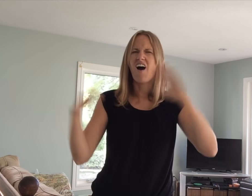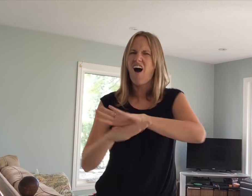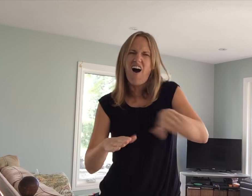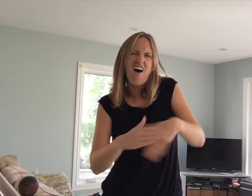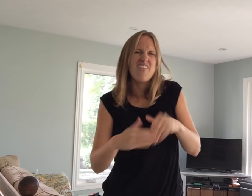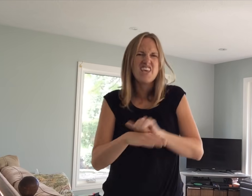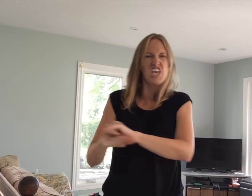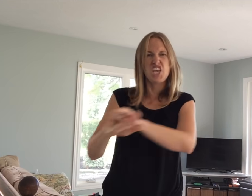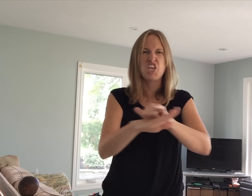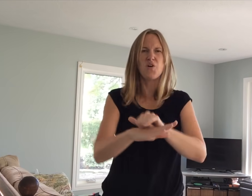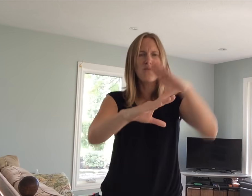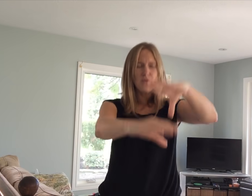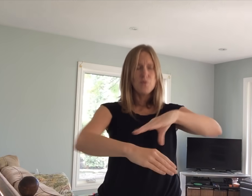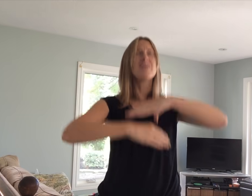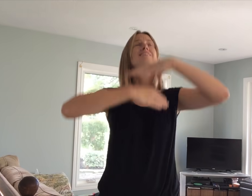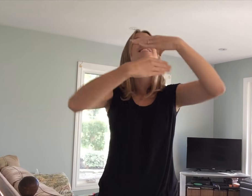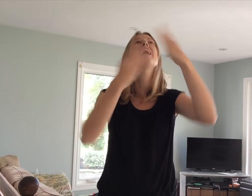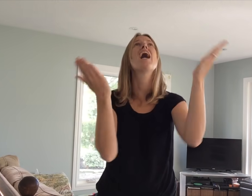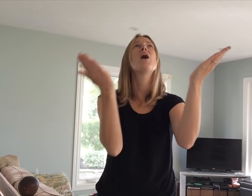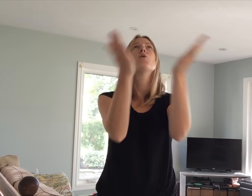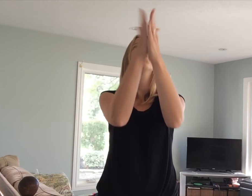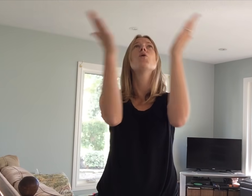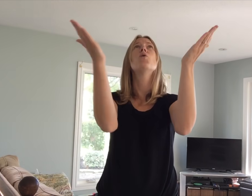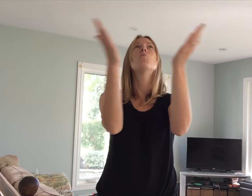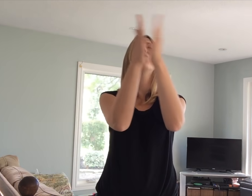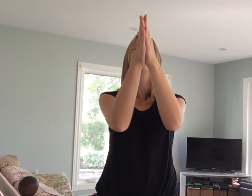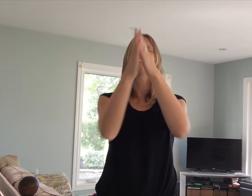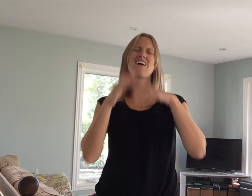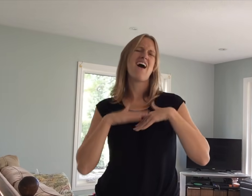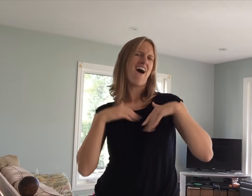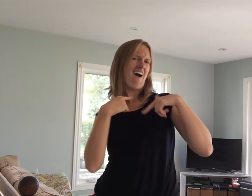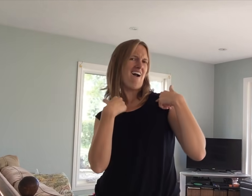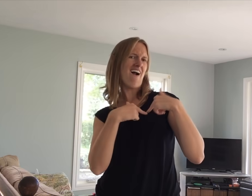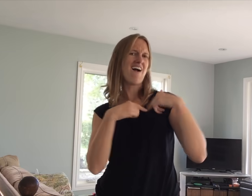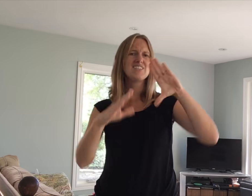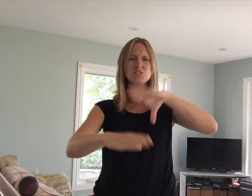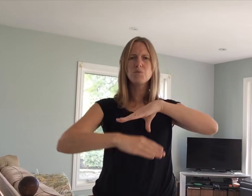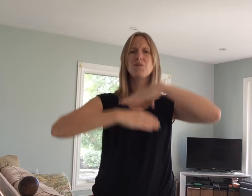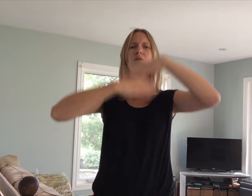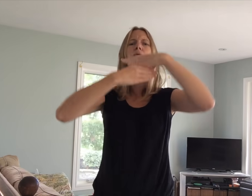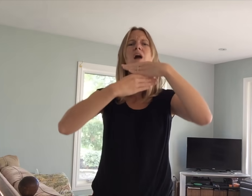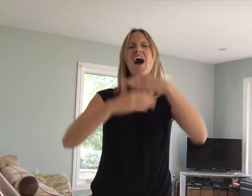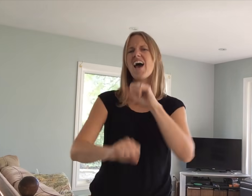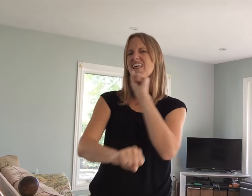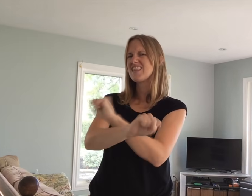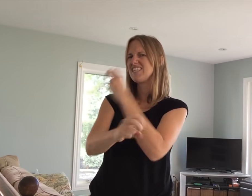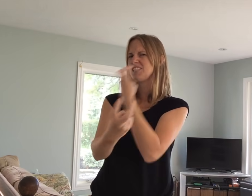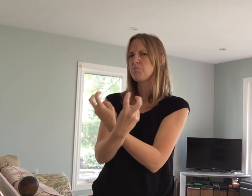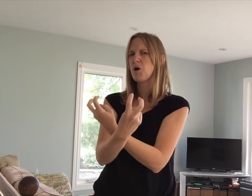All the earth will shout your praise Our hearts will cry These